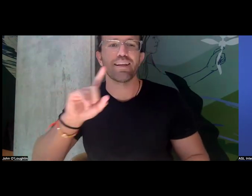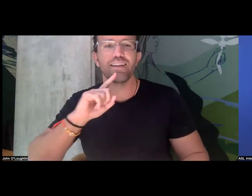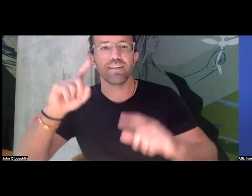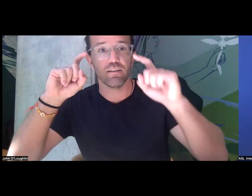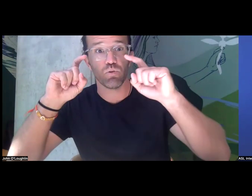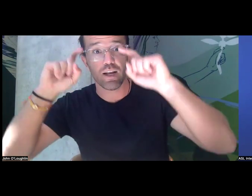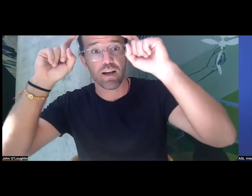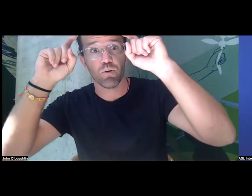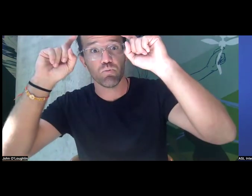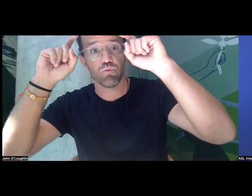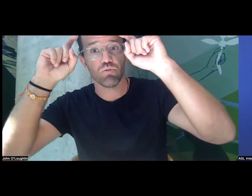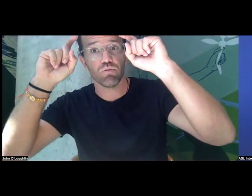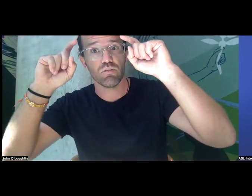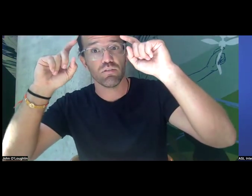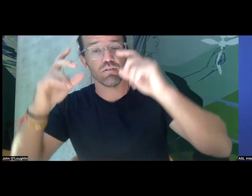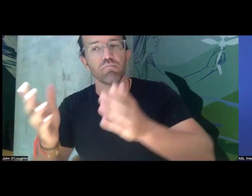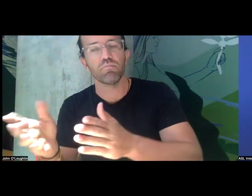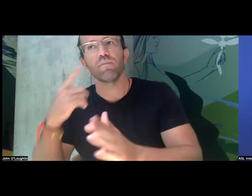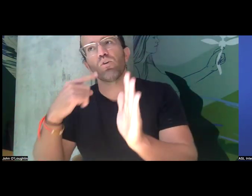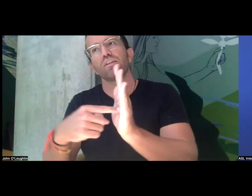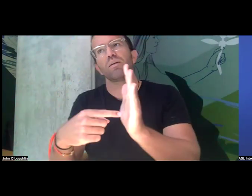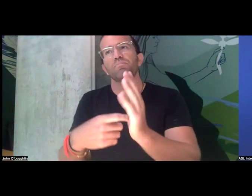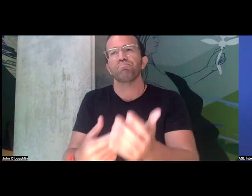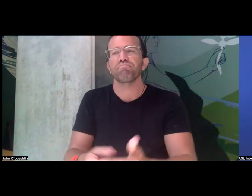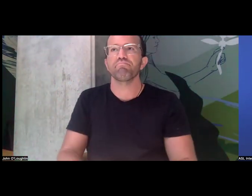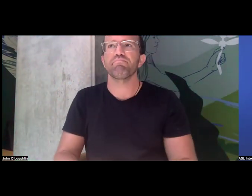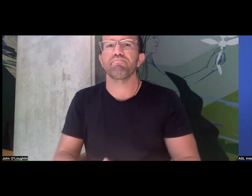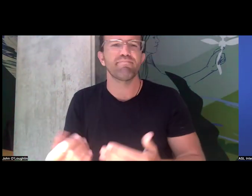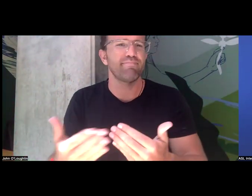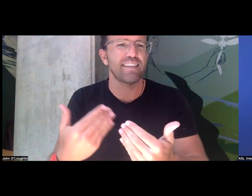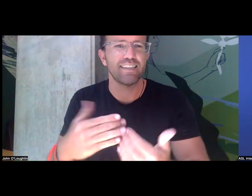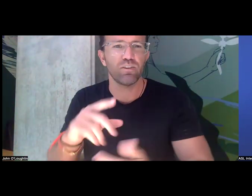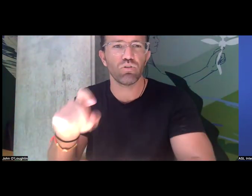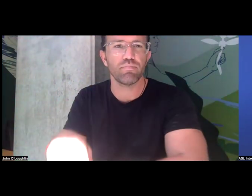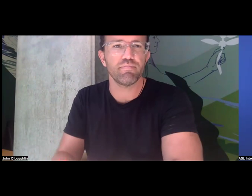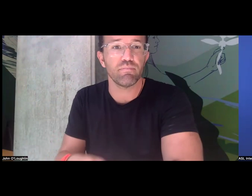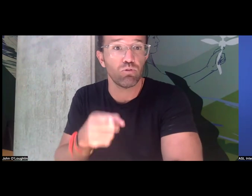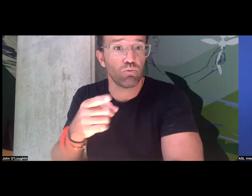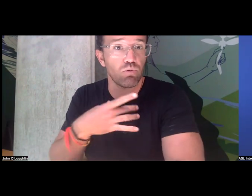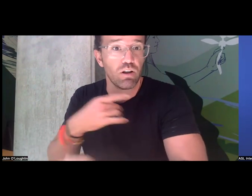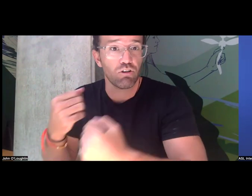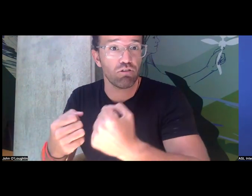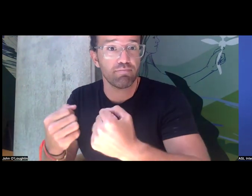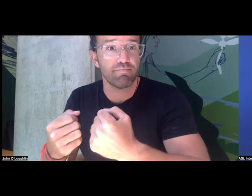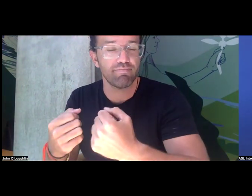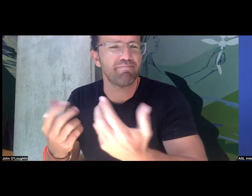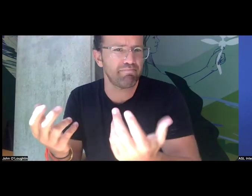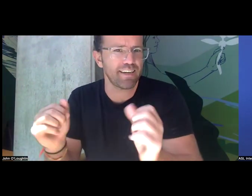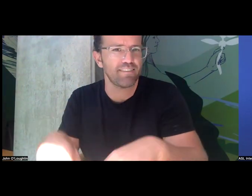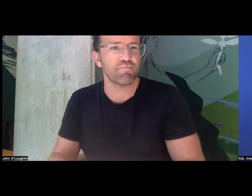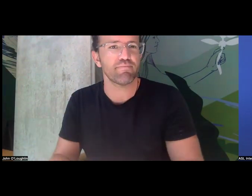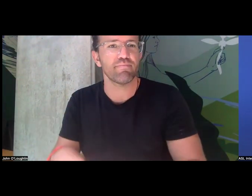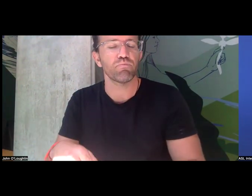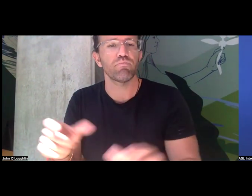Also, the yes or no questions that, for those types of questions, you need to raise your eyebrows. For example, an easy question would be, do